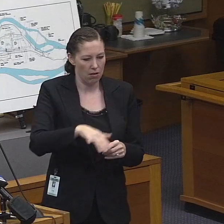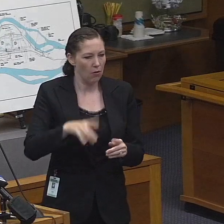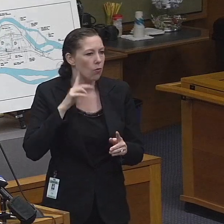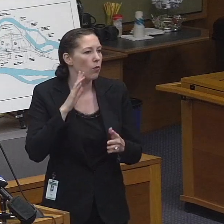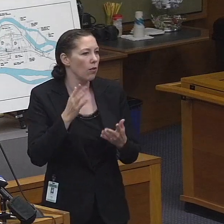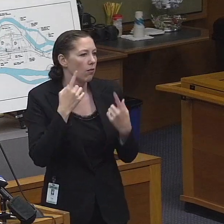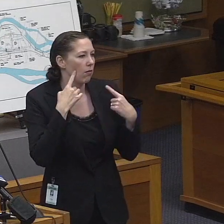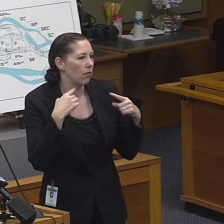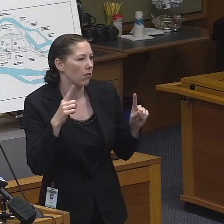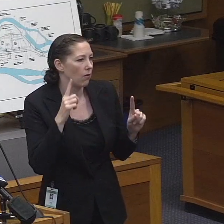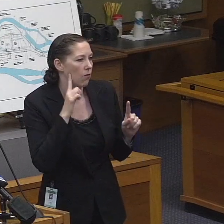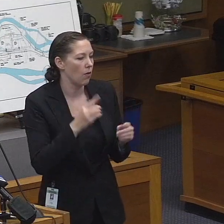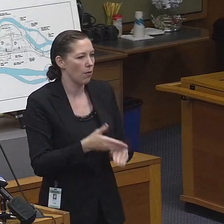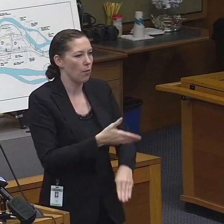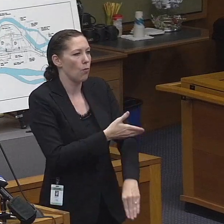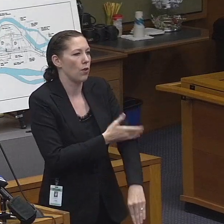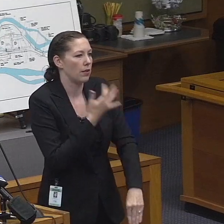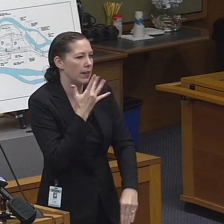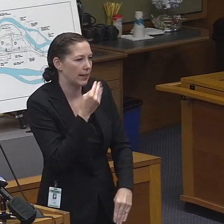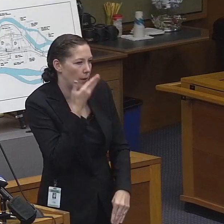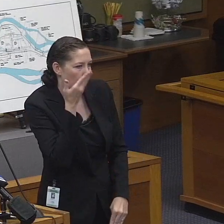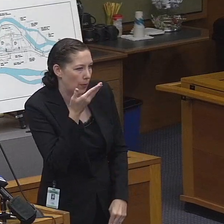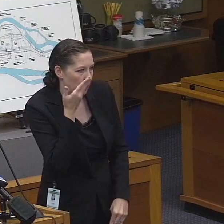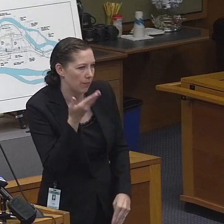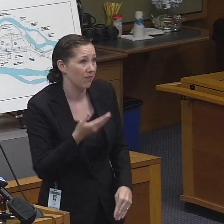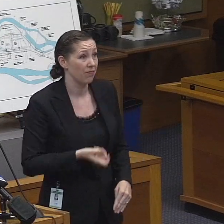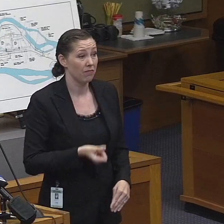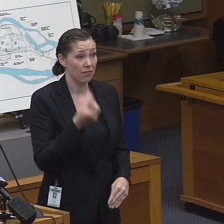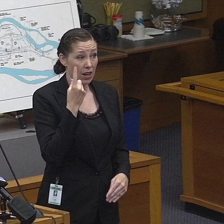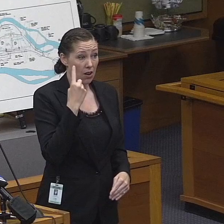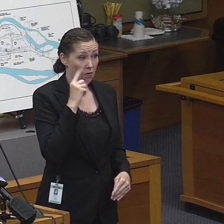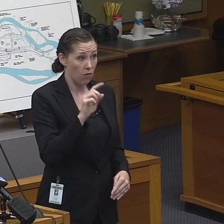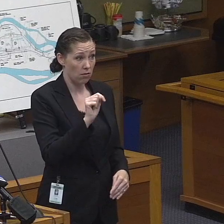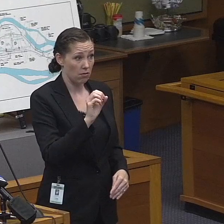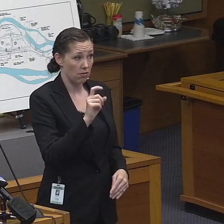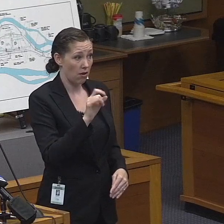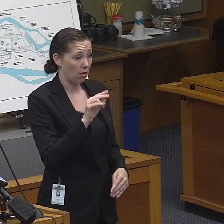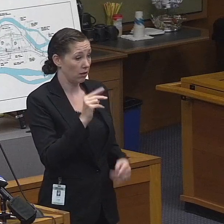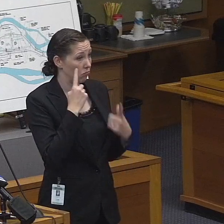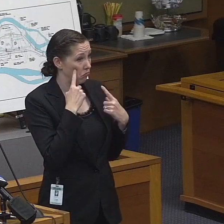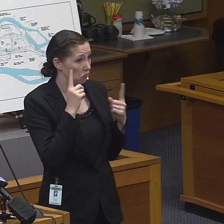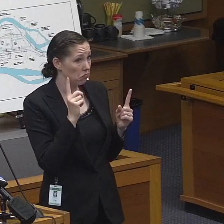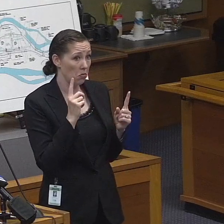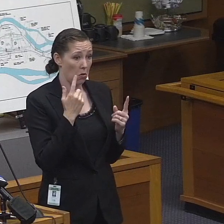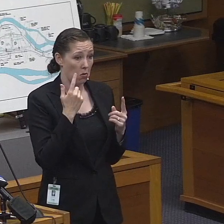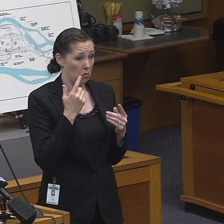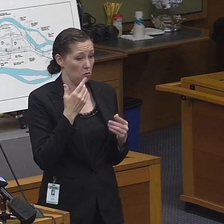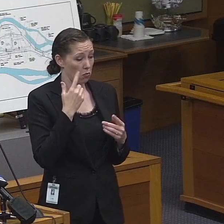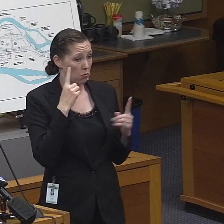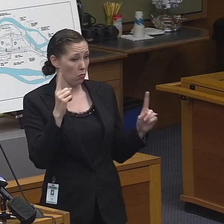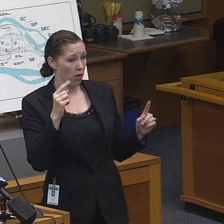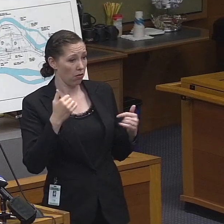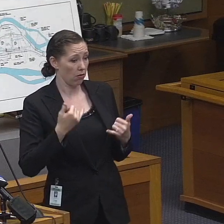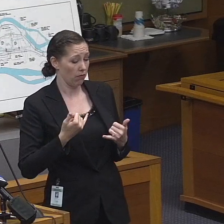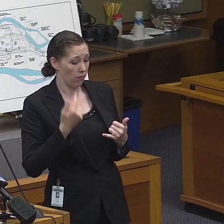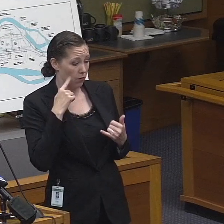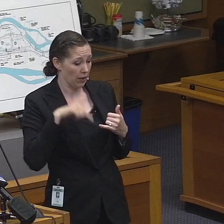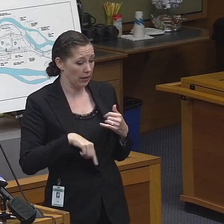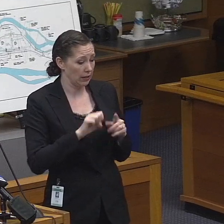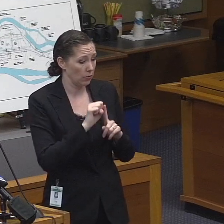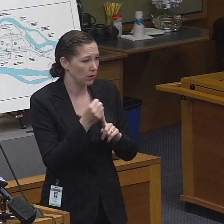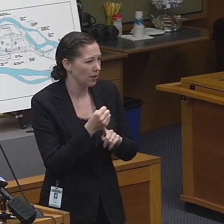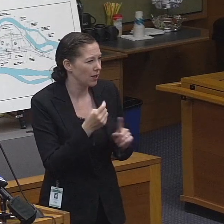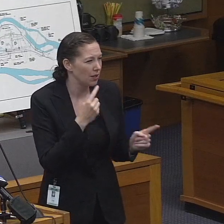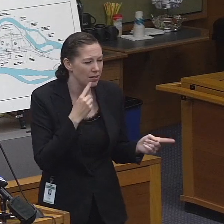How it is applied to algal toxins is novel in this case, thus all of the research that was done over the weekend. Could you explain that more? Novel